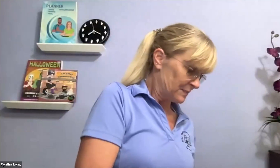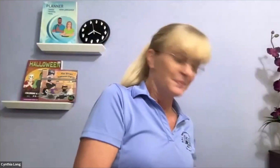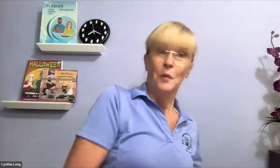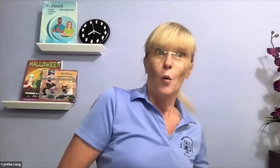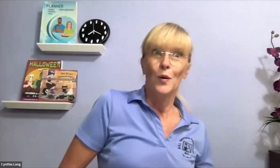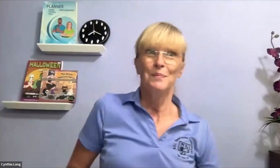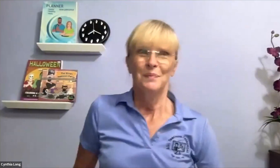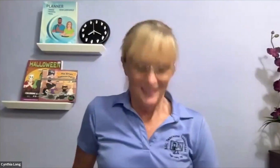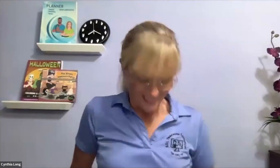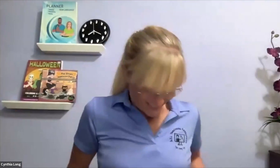hold on.